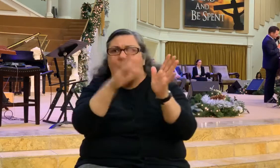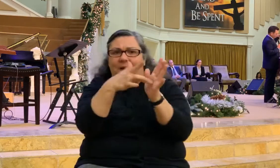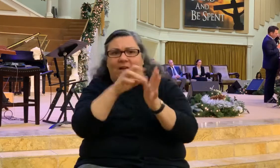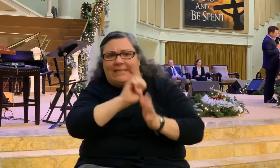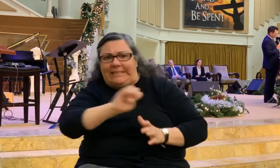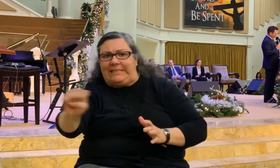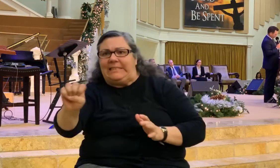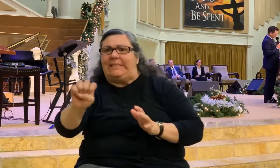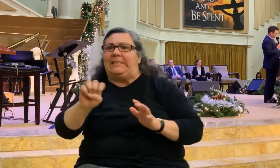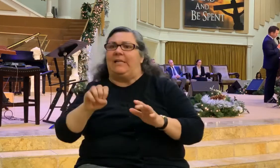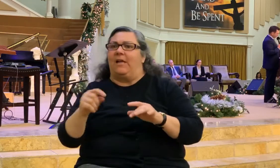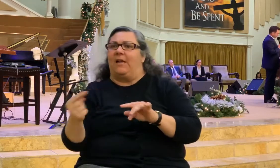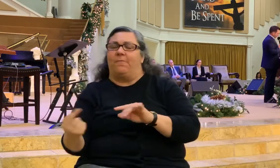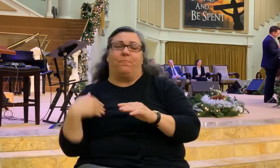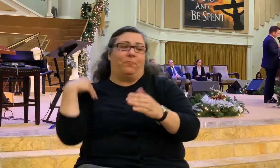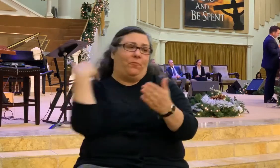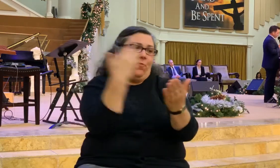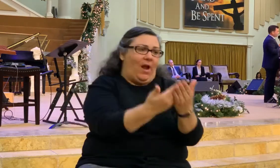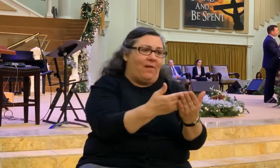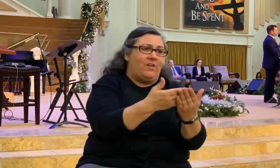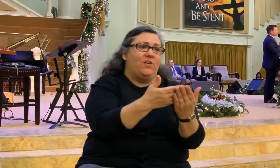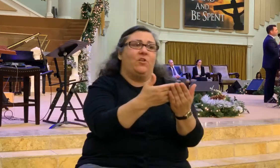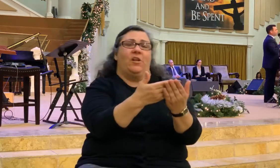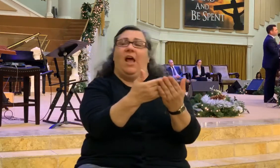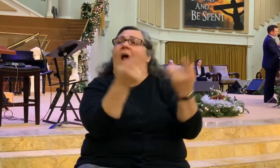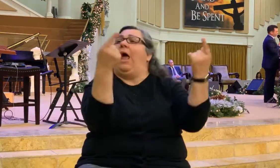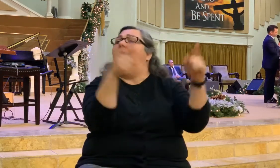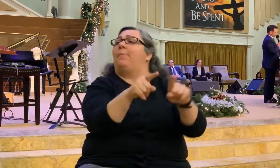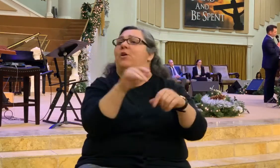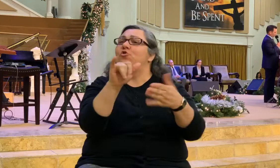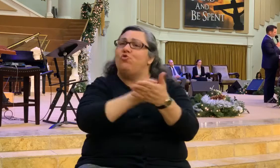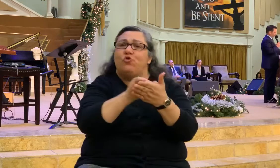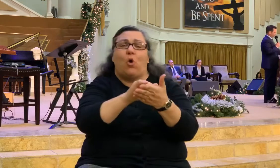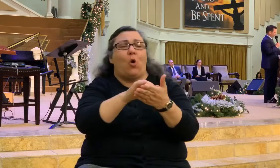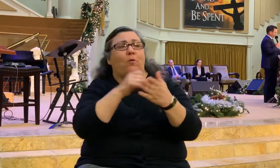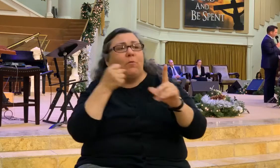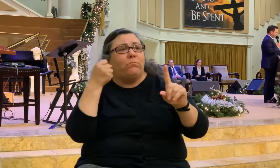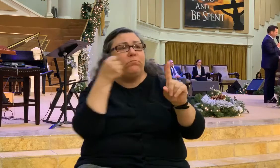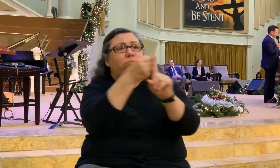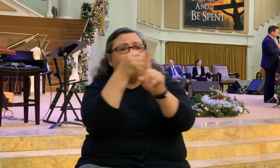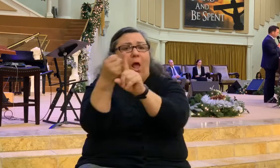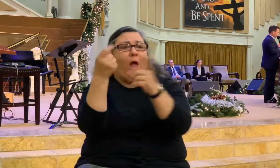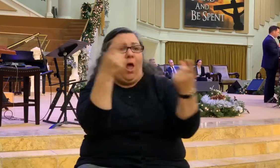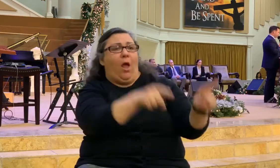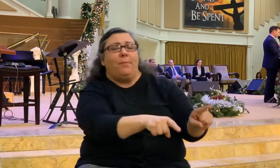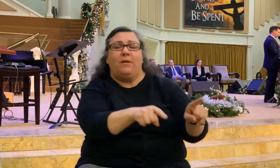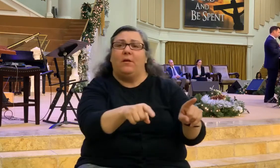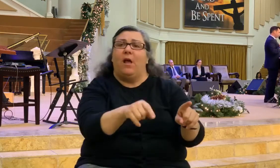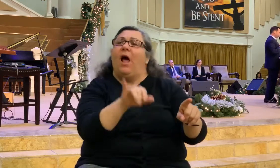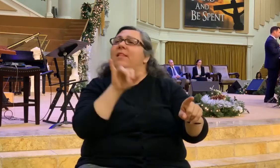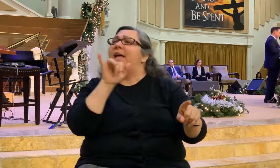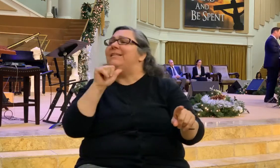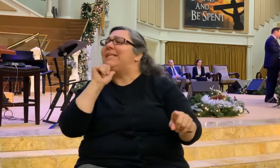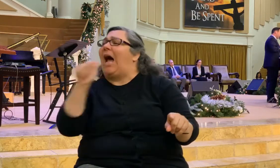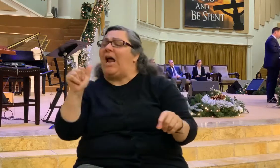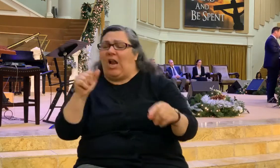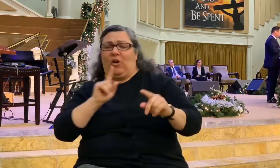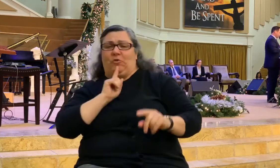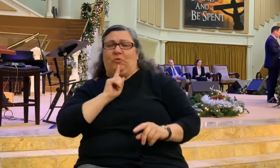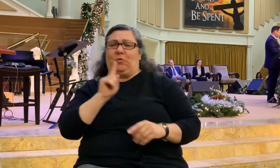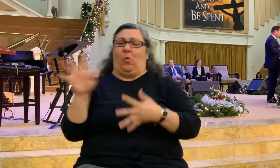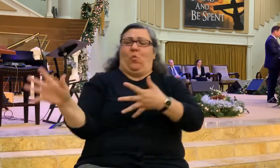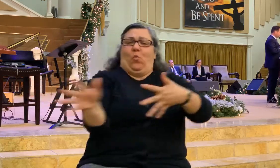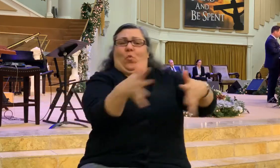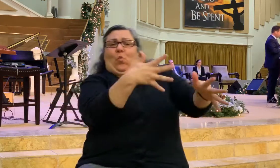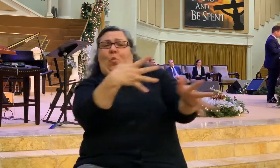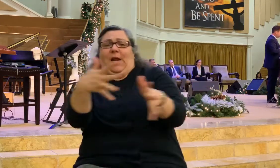gusted its way to New York City. And there was no physical storm, but the ideological hurricane crashed into